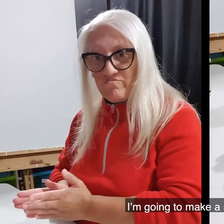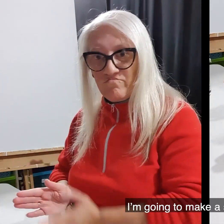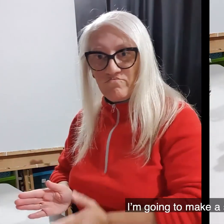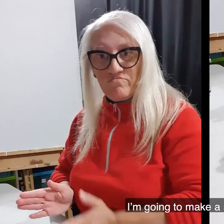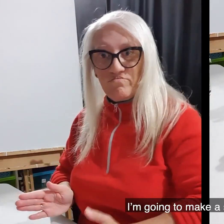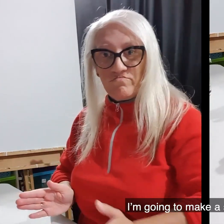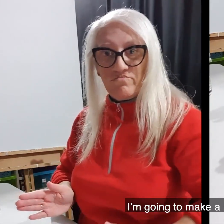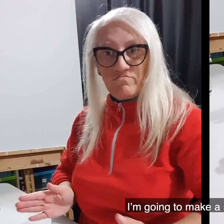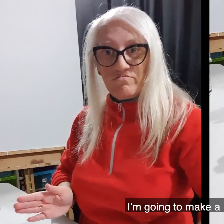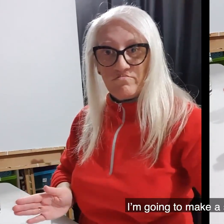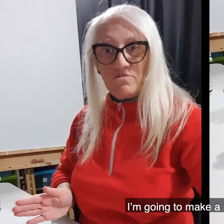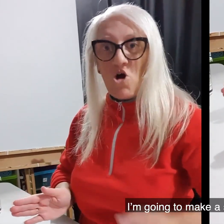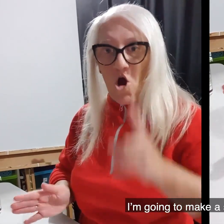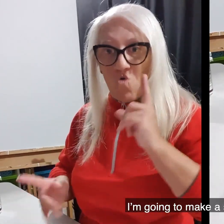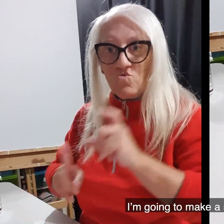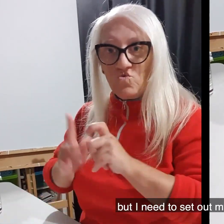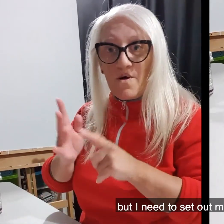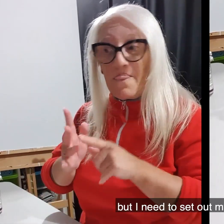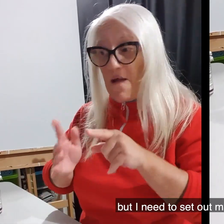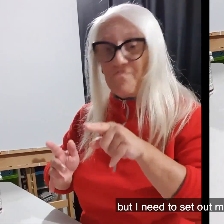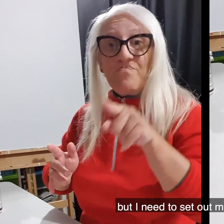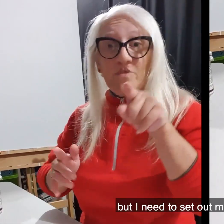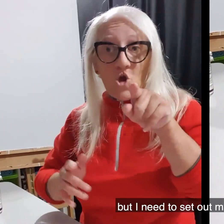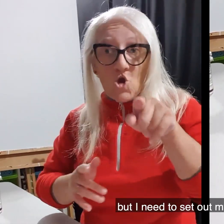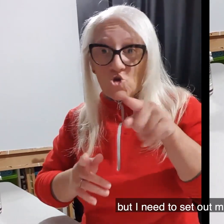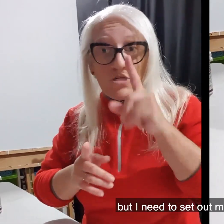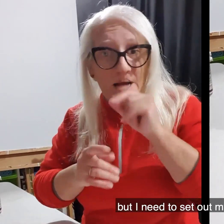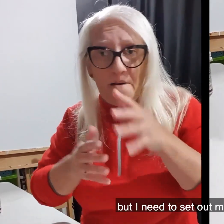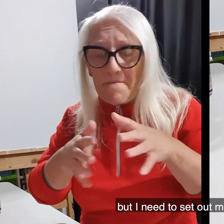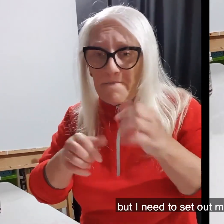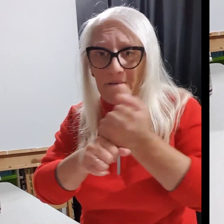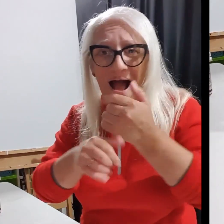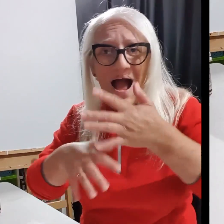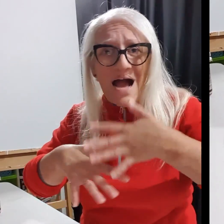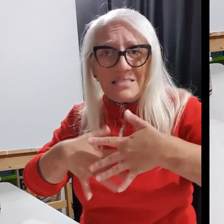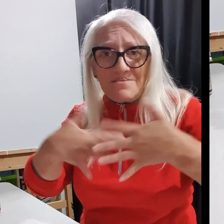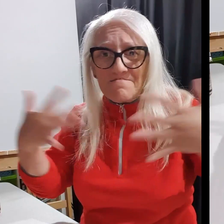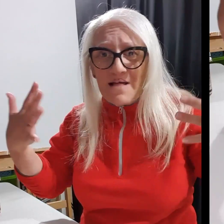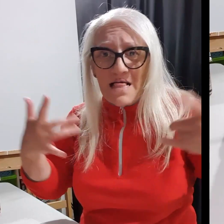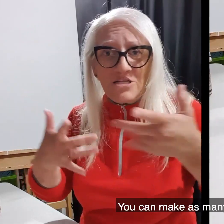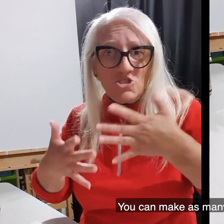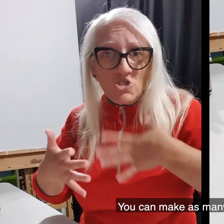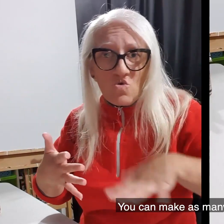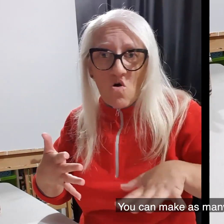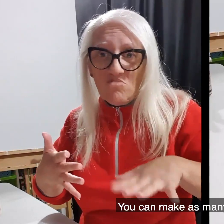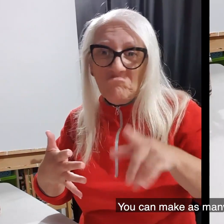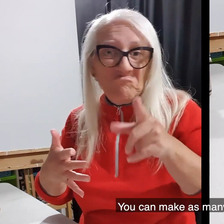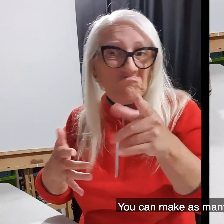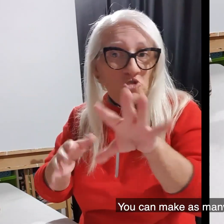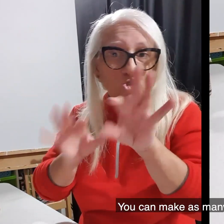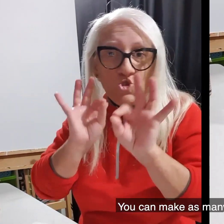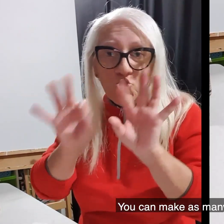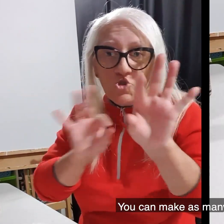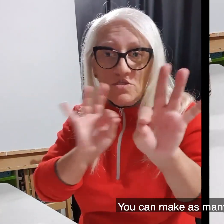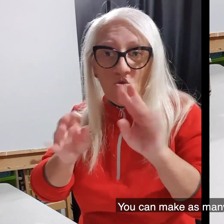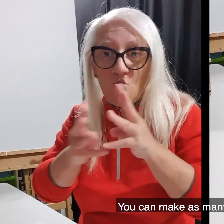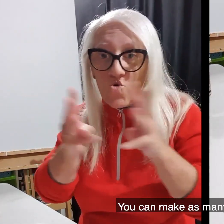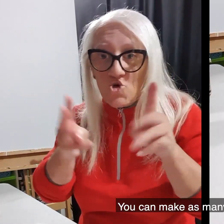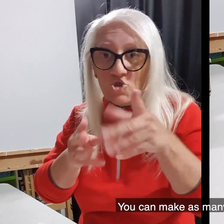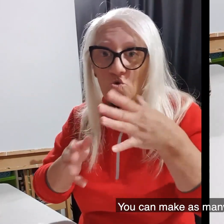I'm going to make a second one, but I need to set out my paper again. You can make as many as you want, and